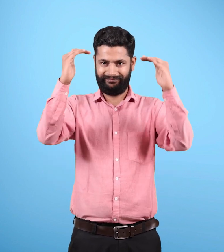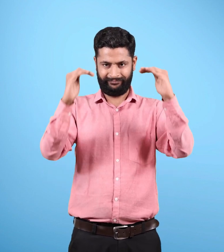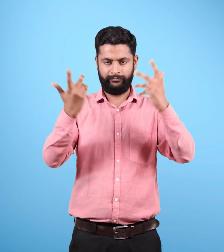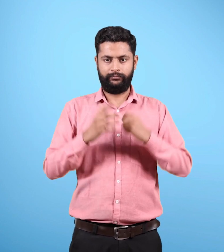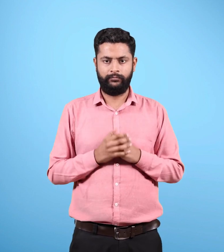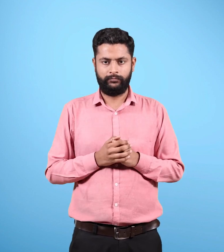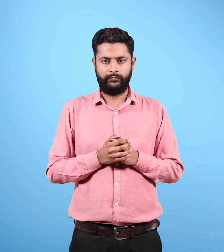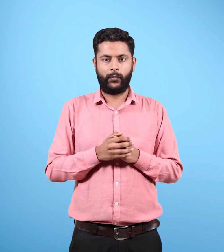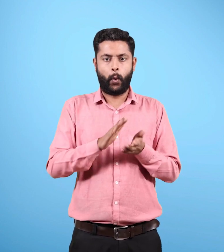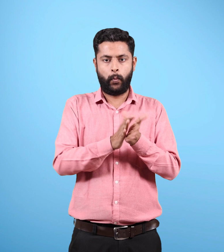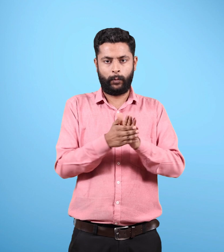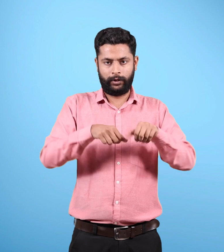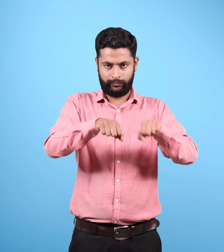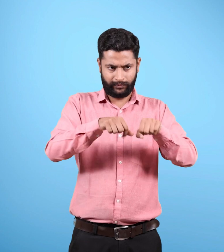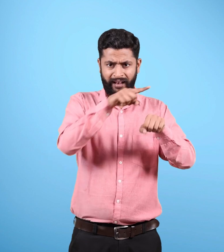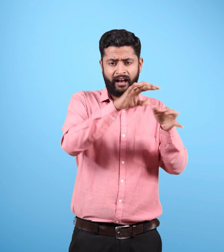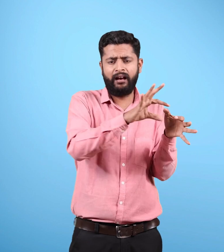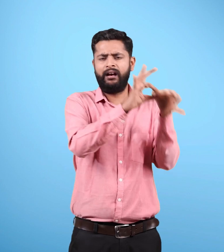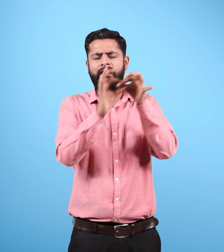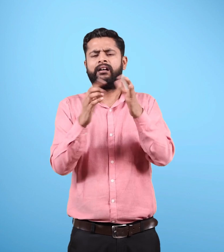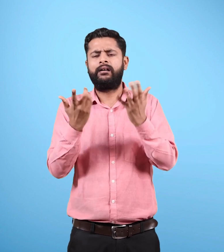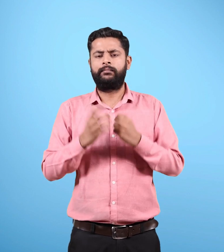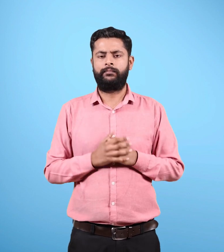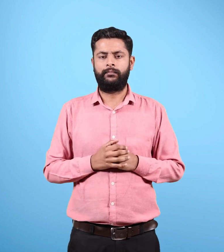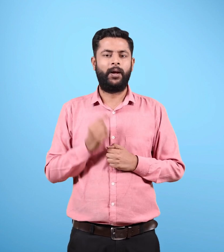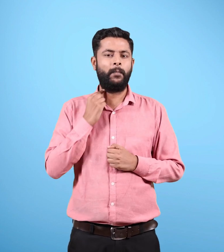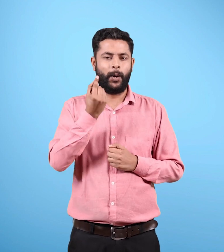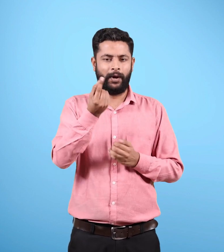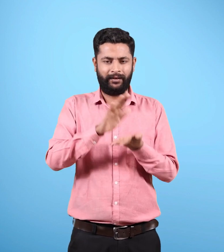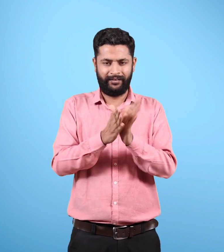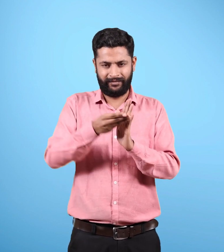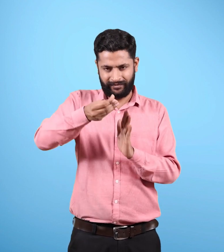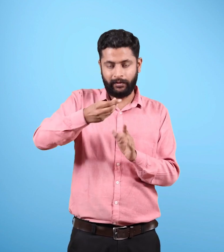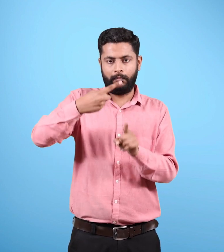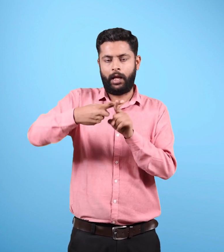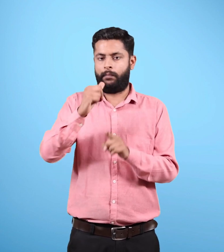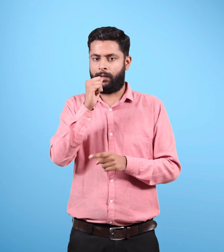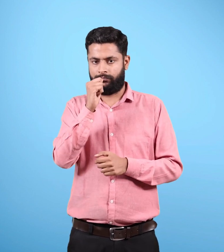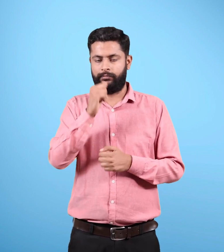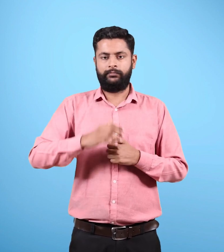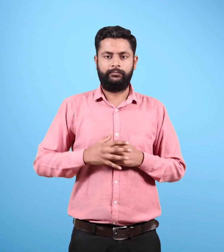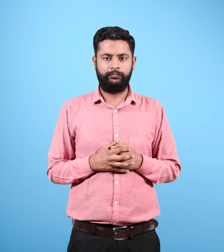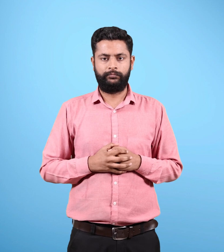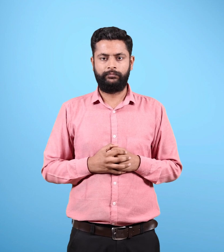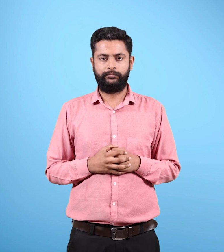Food item Roti or chapati. Ingredients Atta,